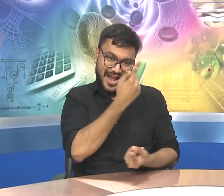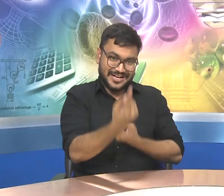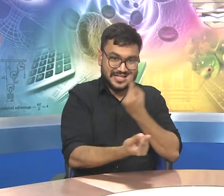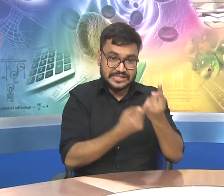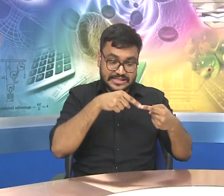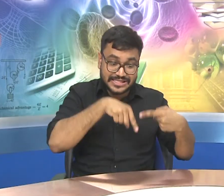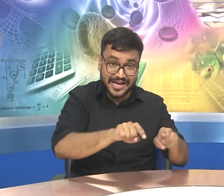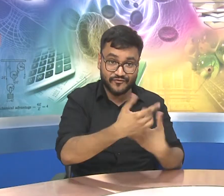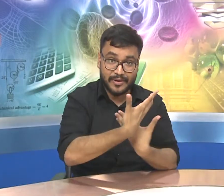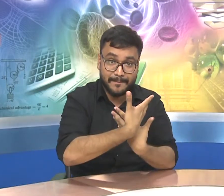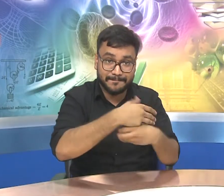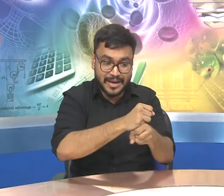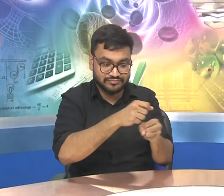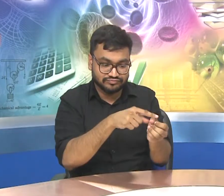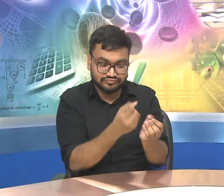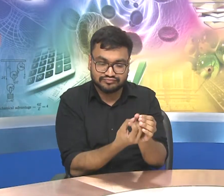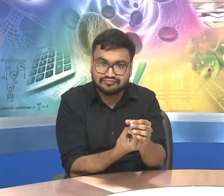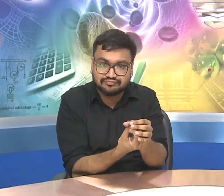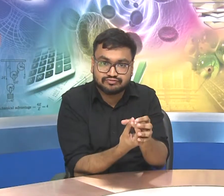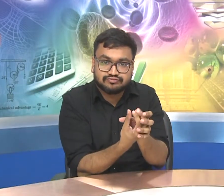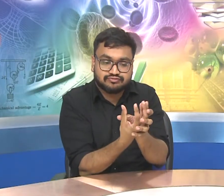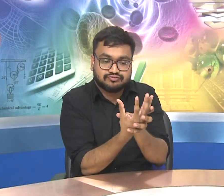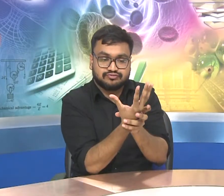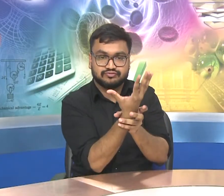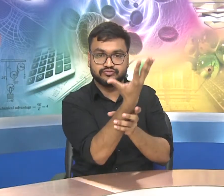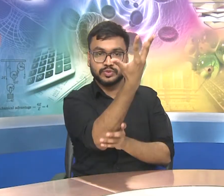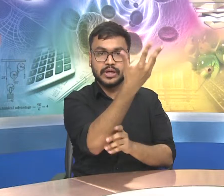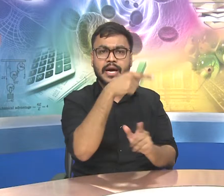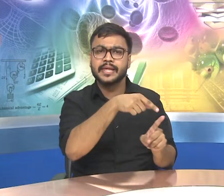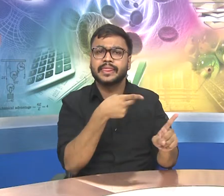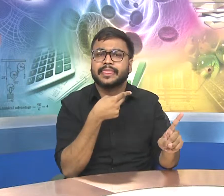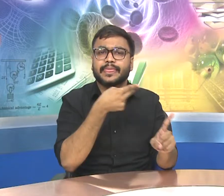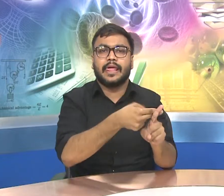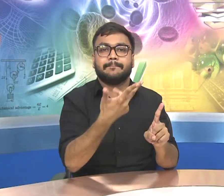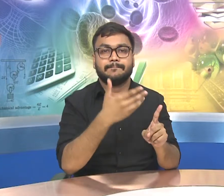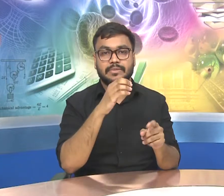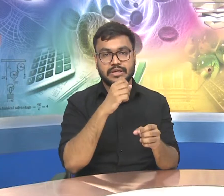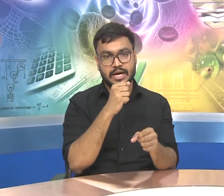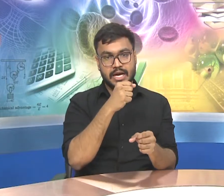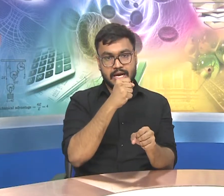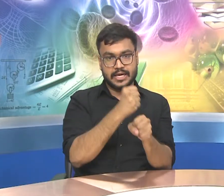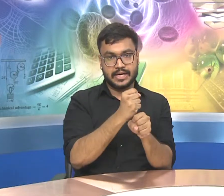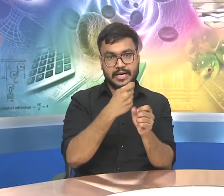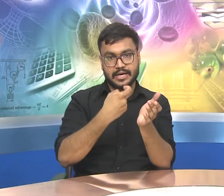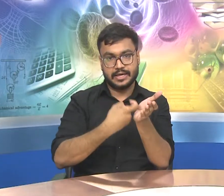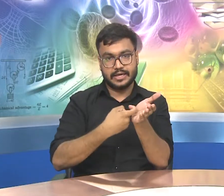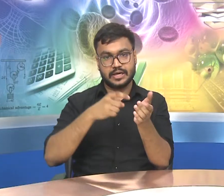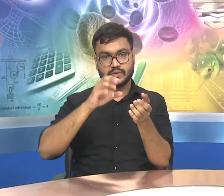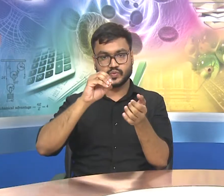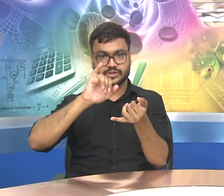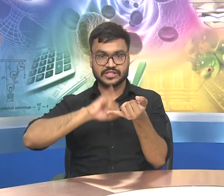The energy stored in the food made by plant is called gross primary